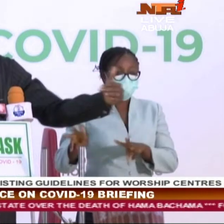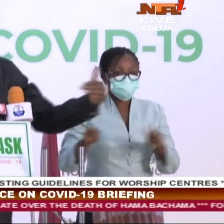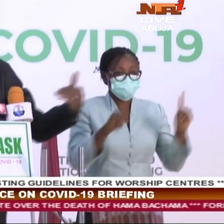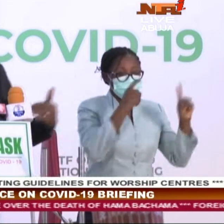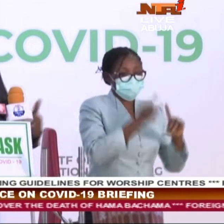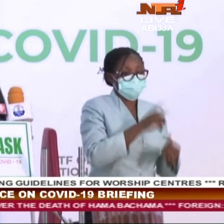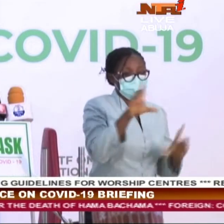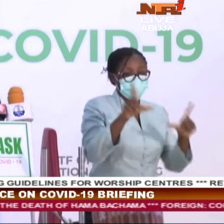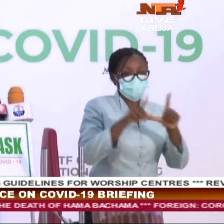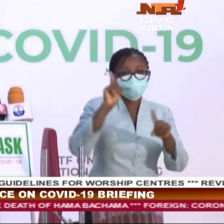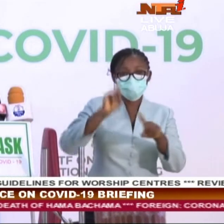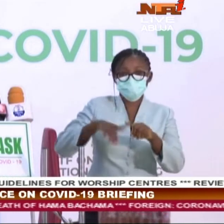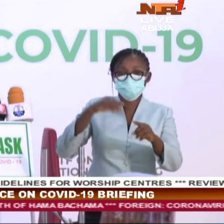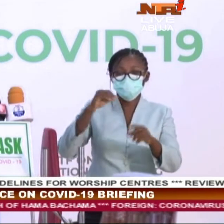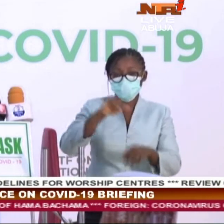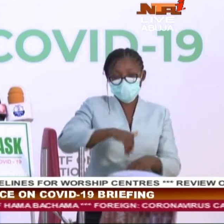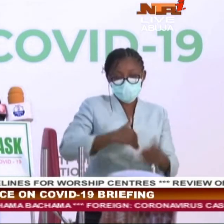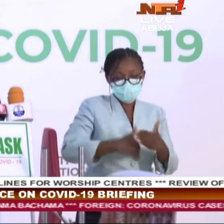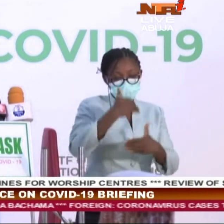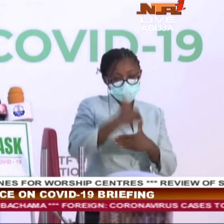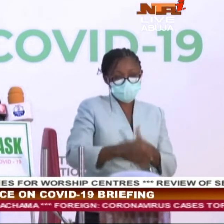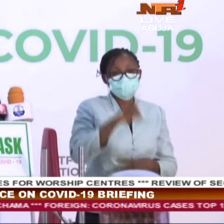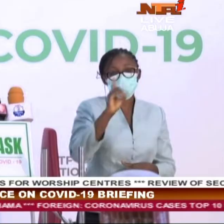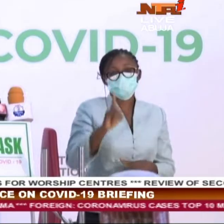certain examination.